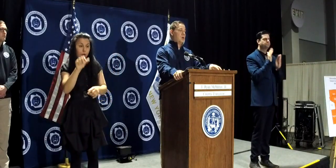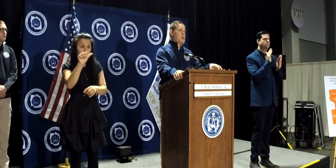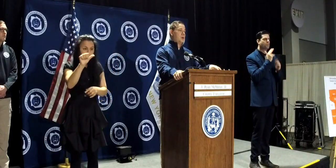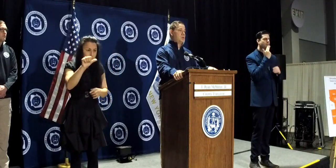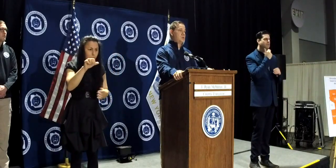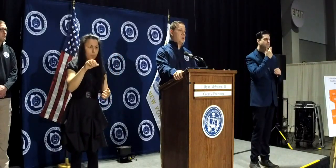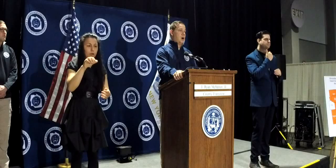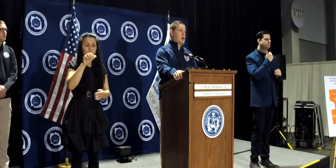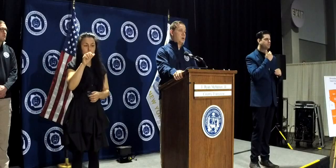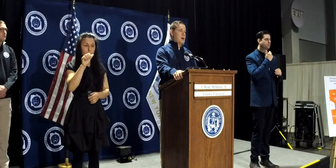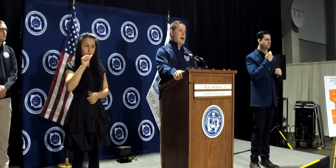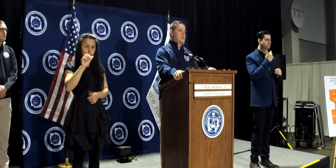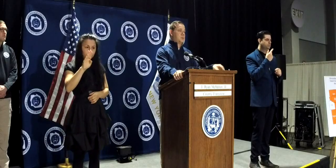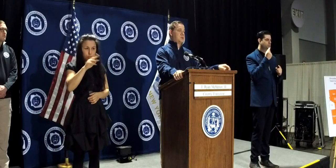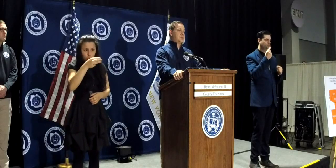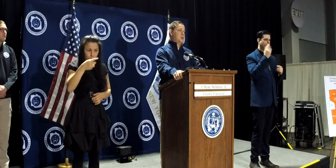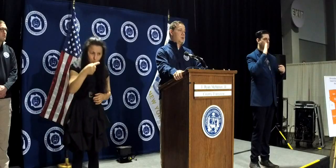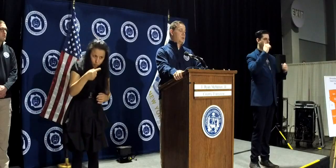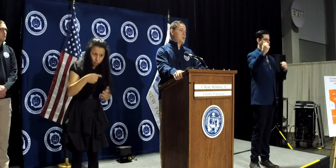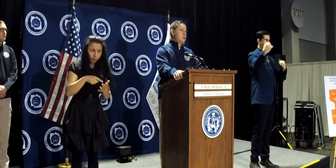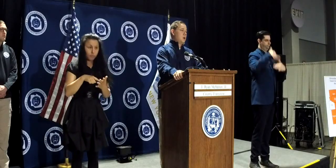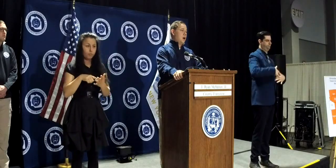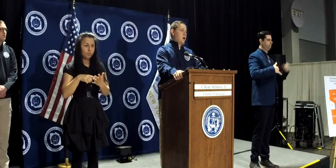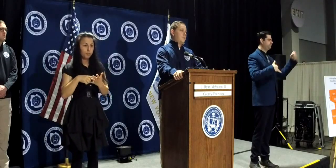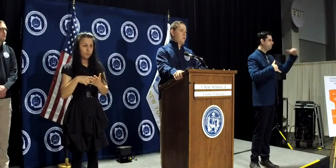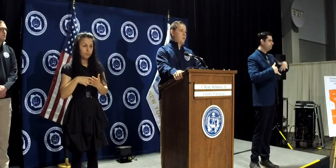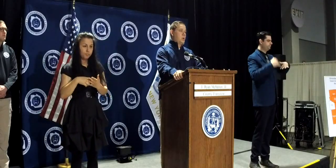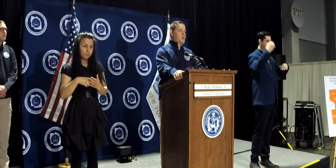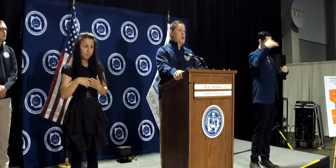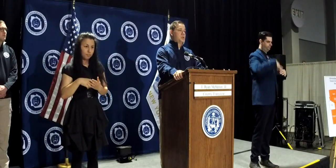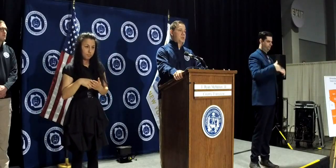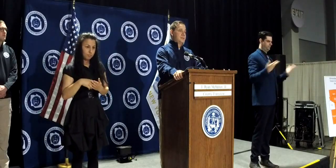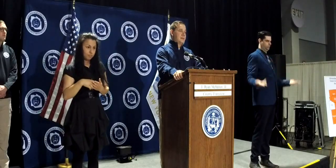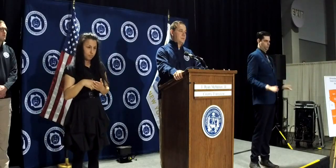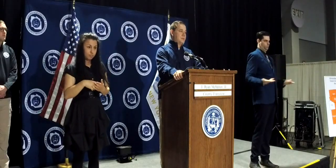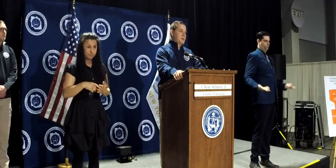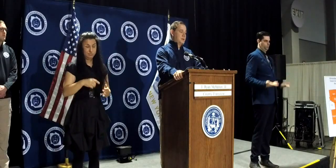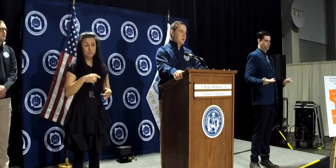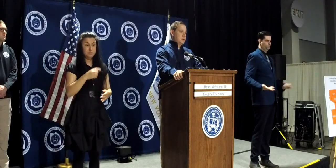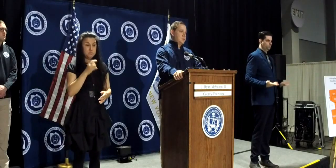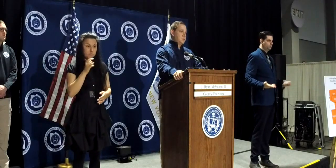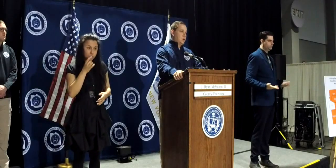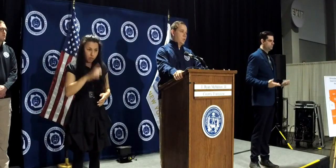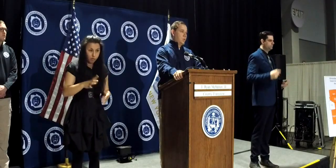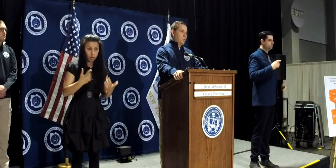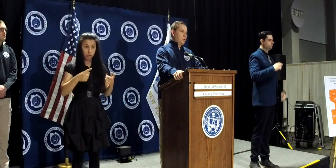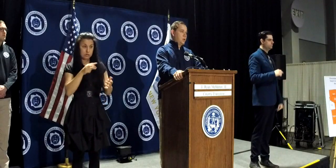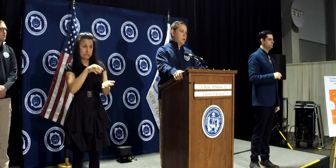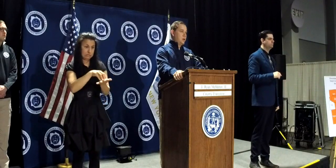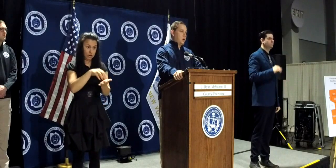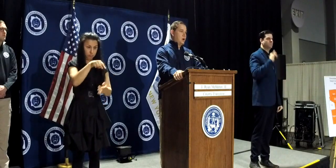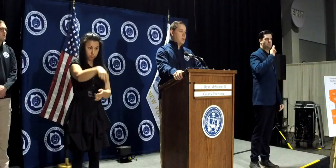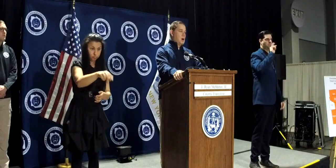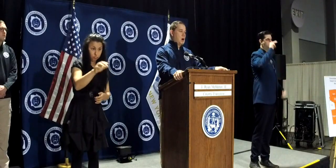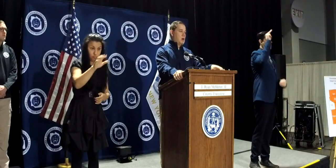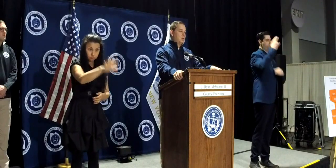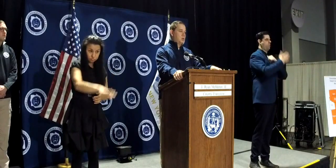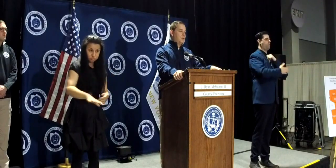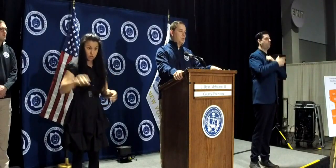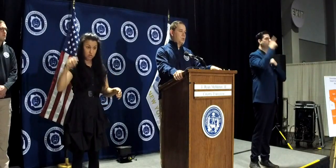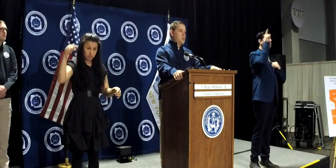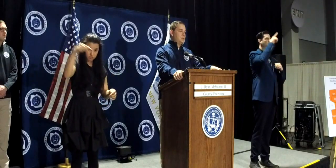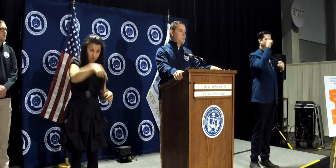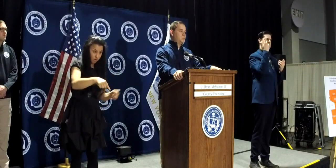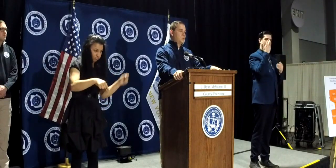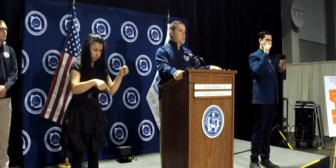do they go? They go to our hospitals here. If you're in the North Country, the same thing. So we are in the heart